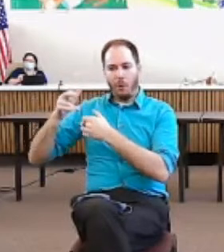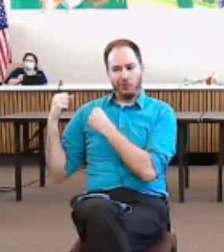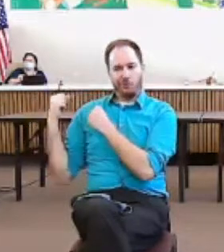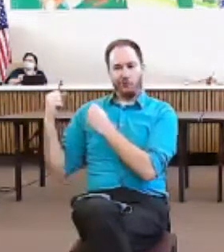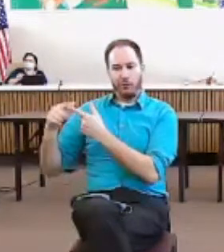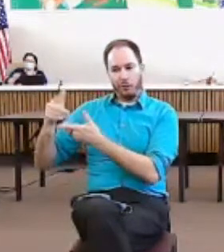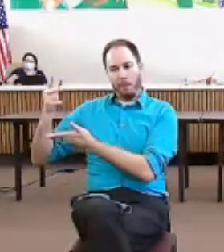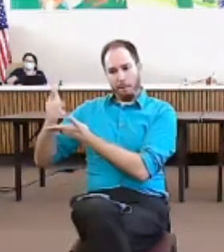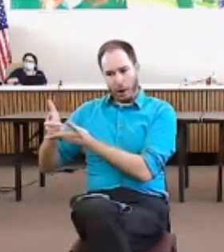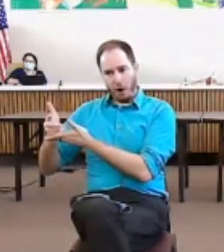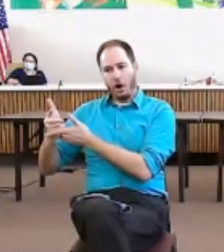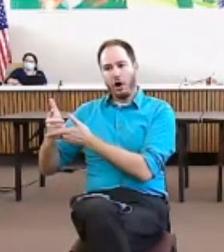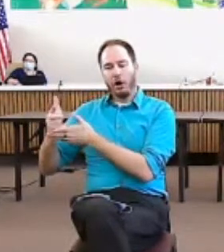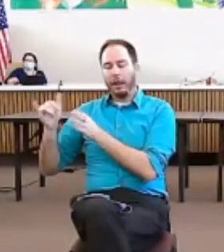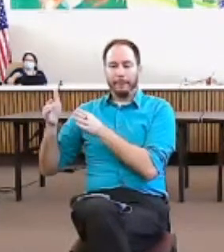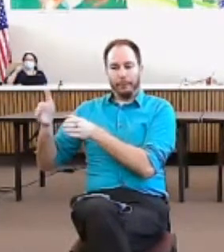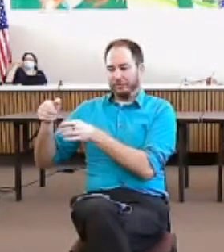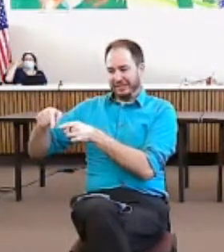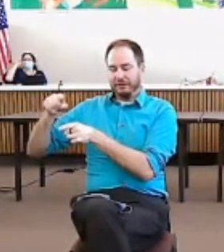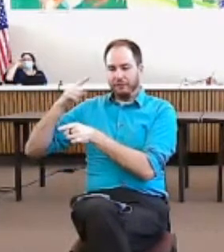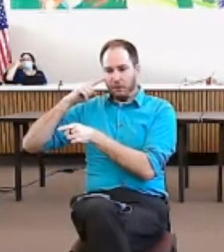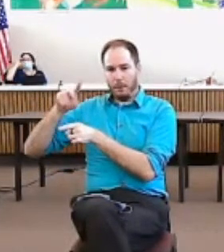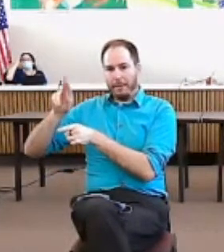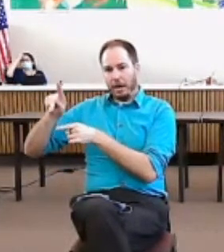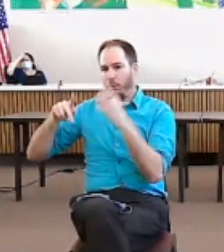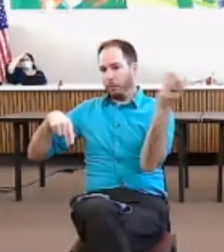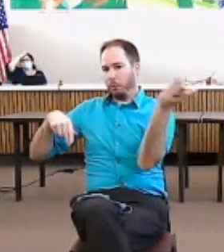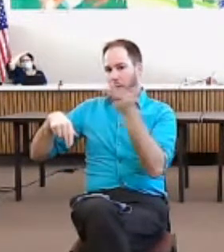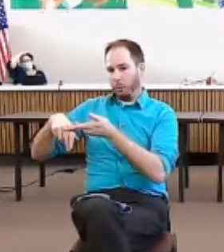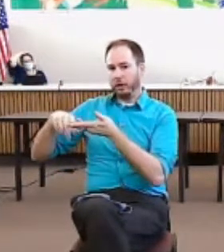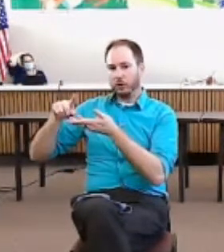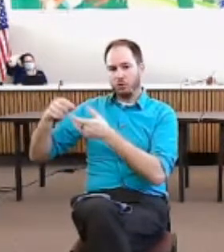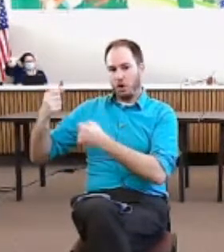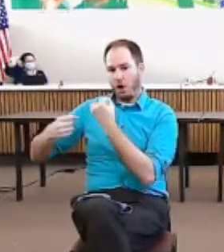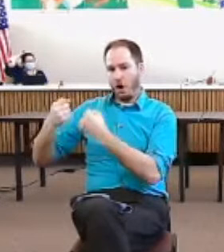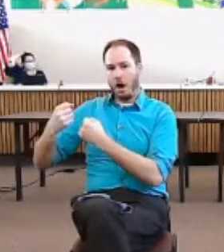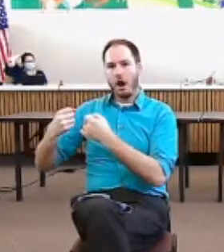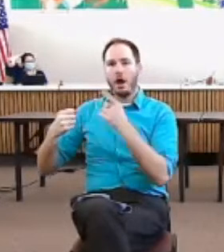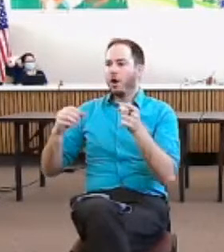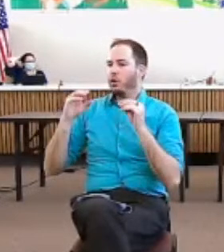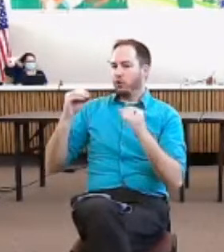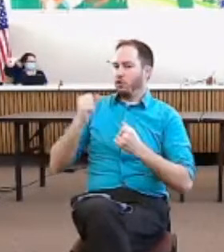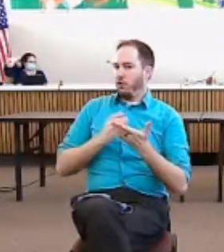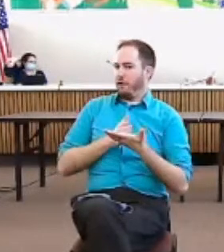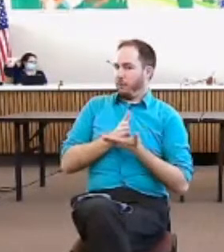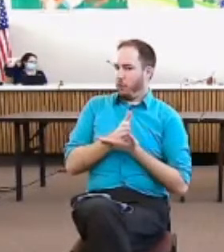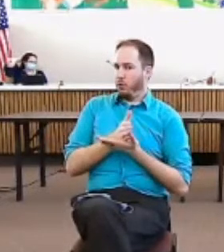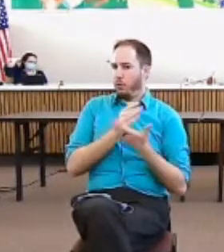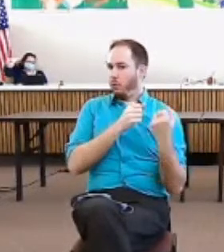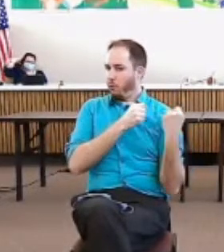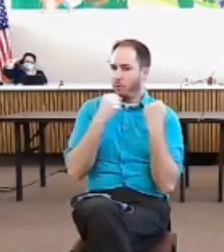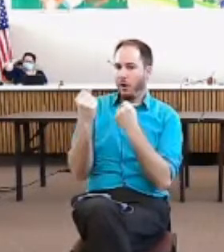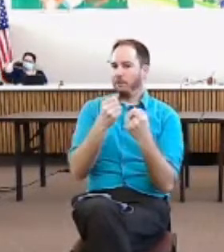someone to park that they will call a number and it'll be run out? There is no drive-through aspect of